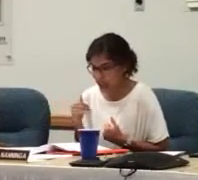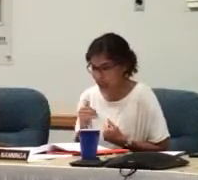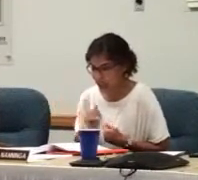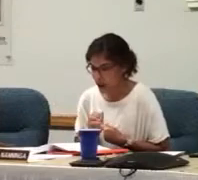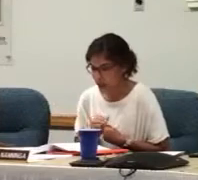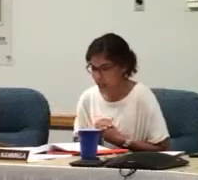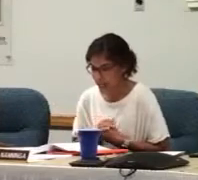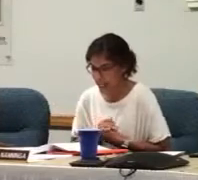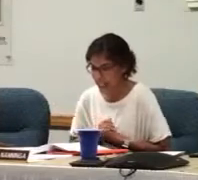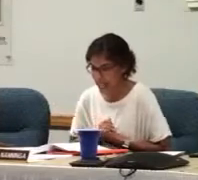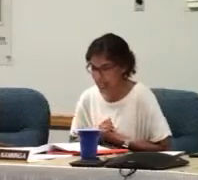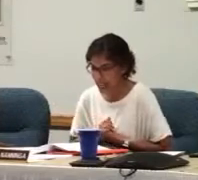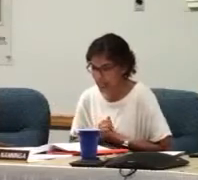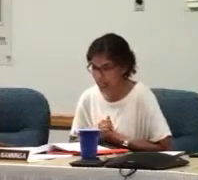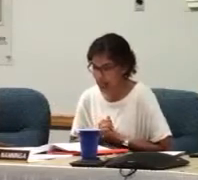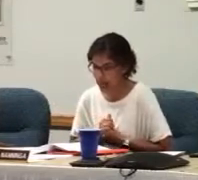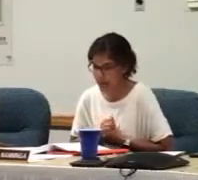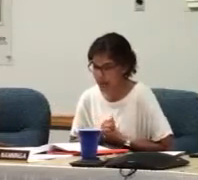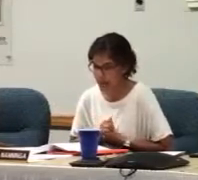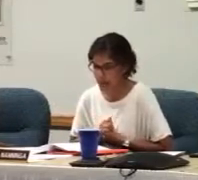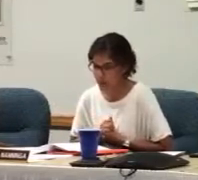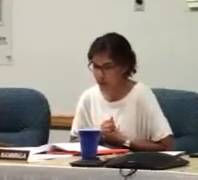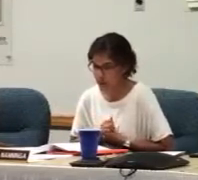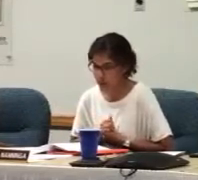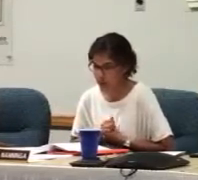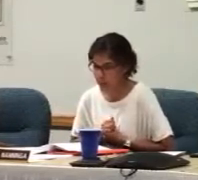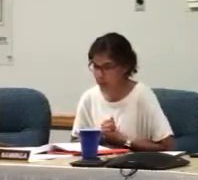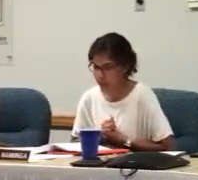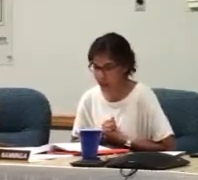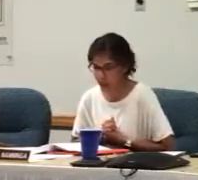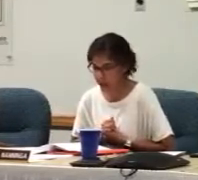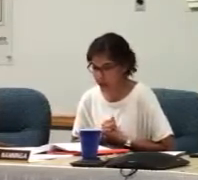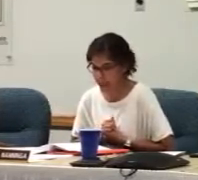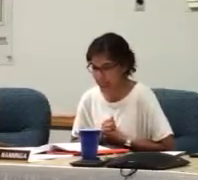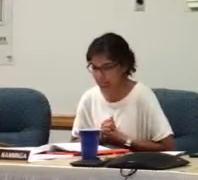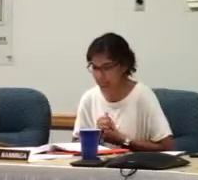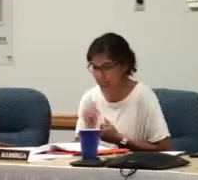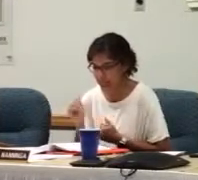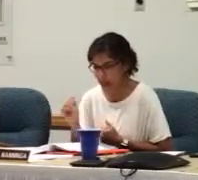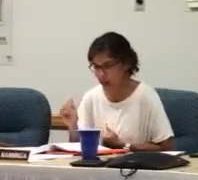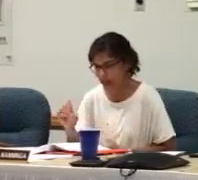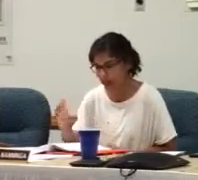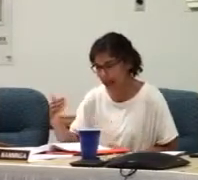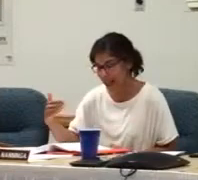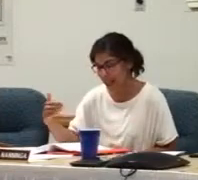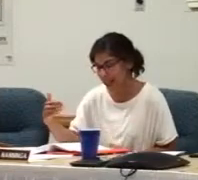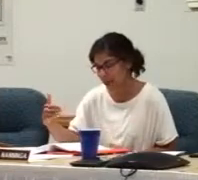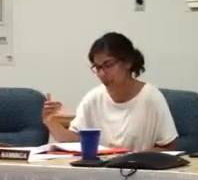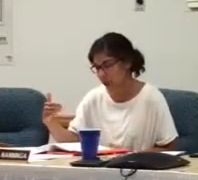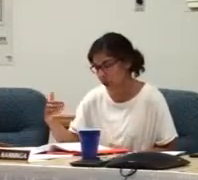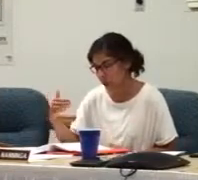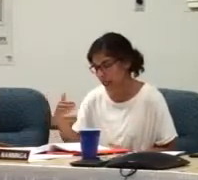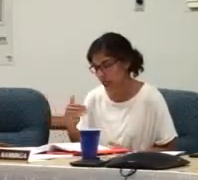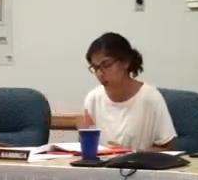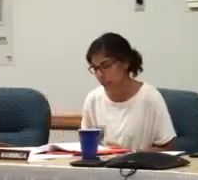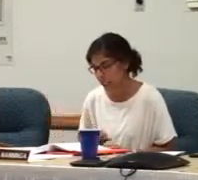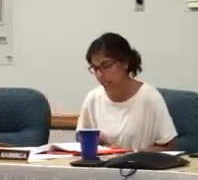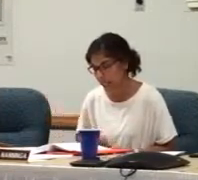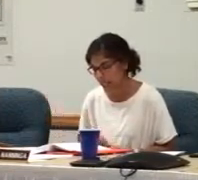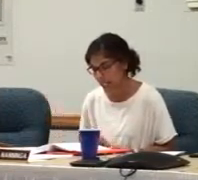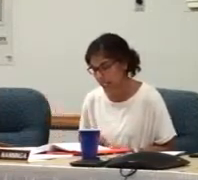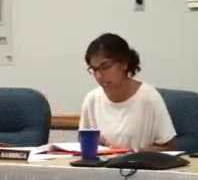The calendar is already set for this year for our meetings, and with that, the different schools that